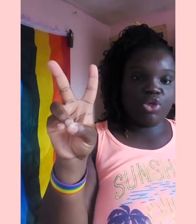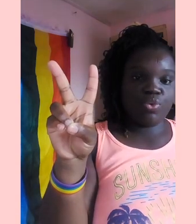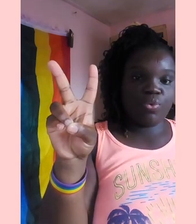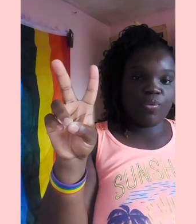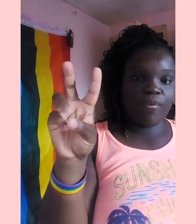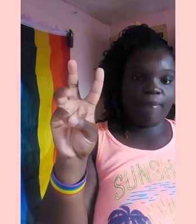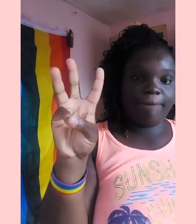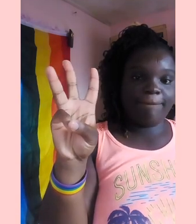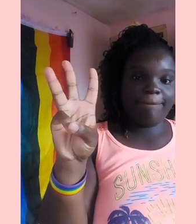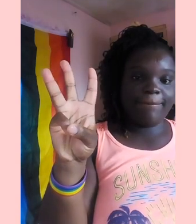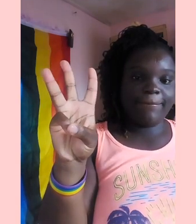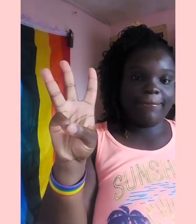W,